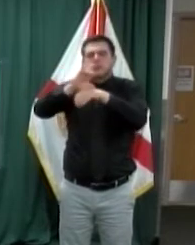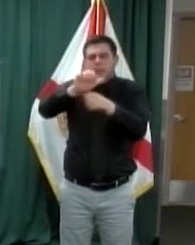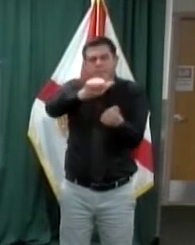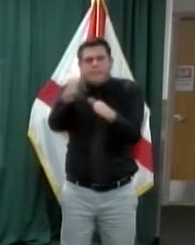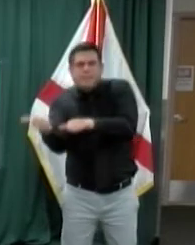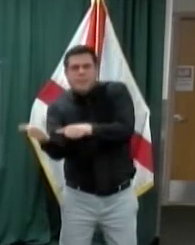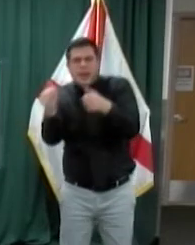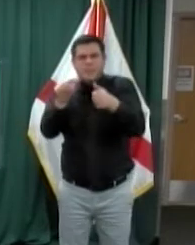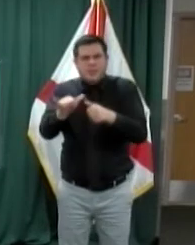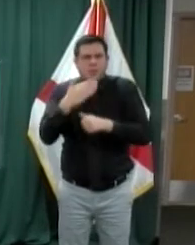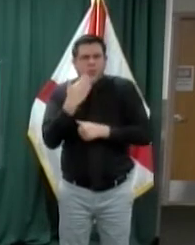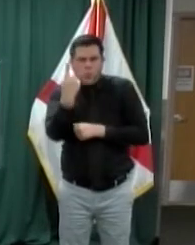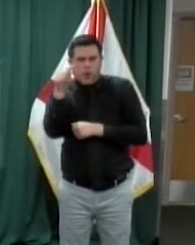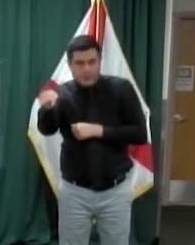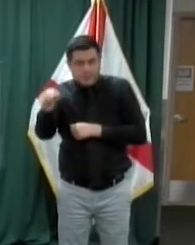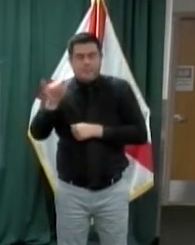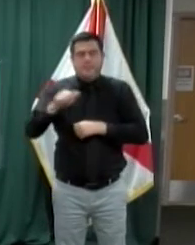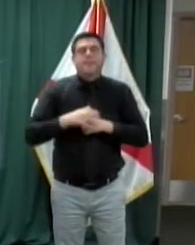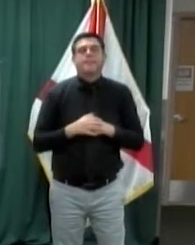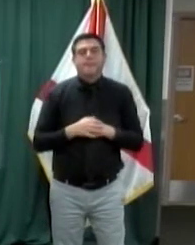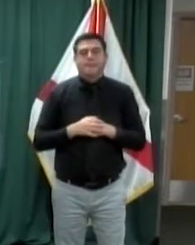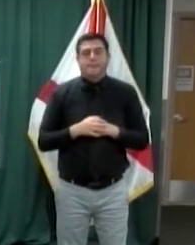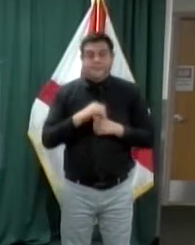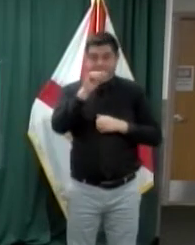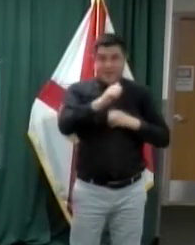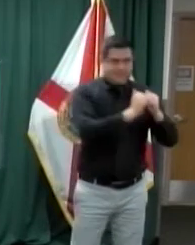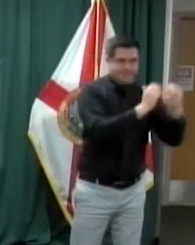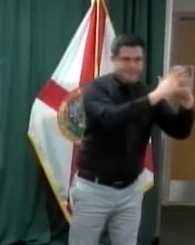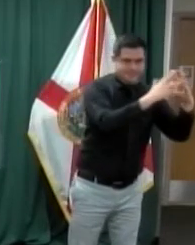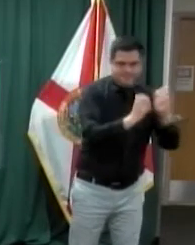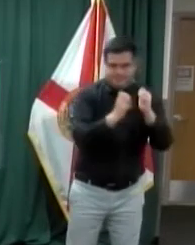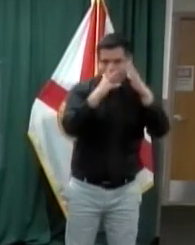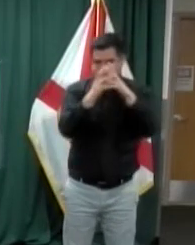the largest logistics